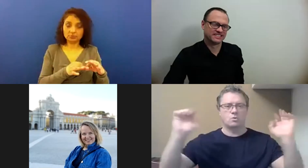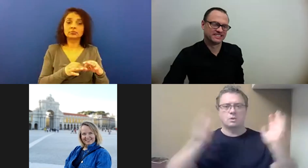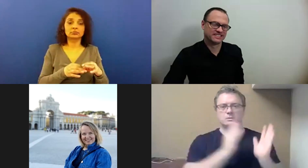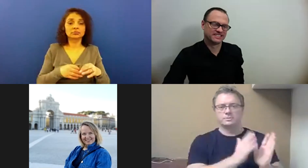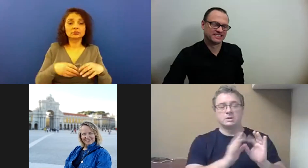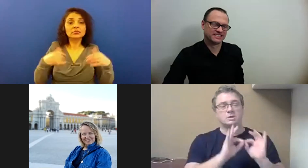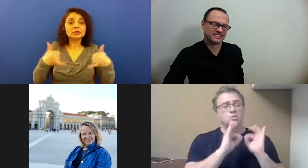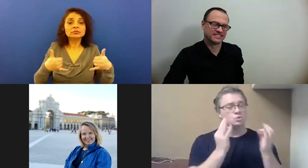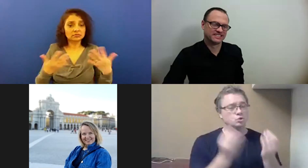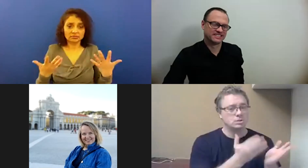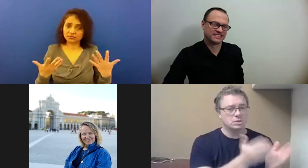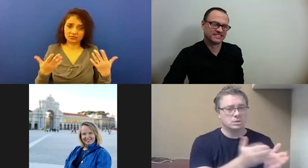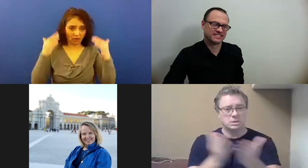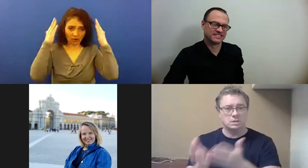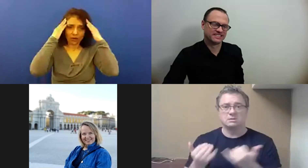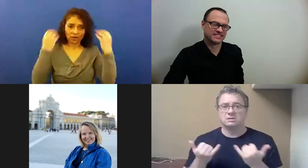hope